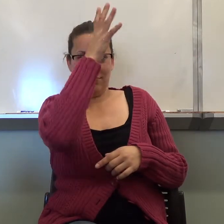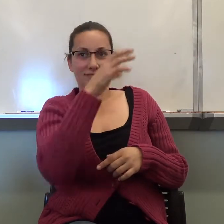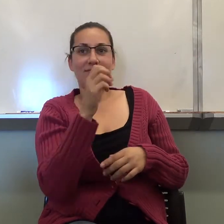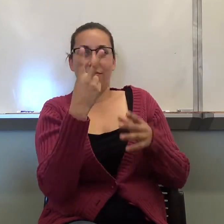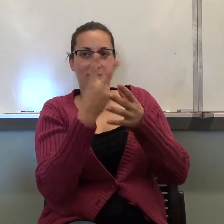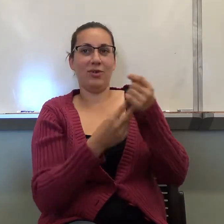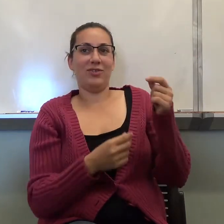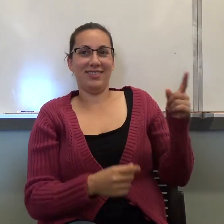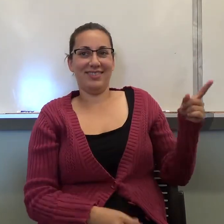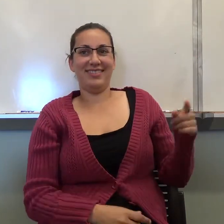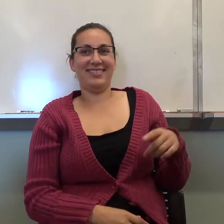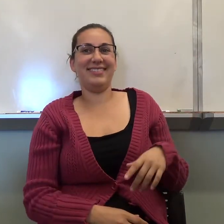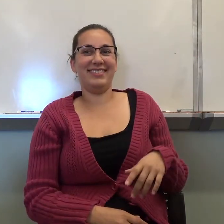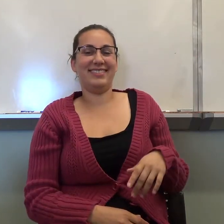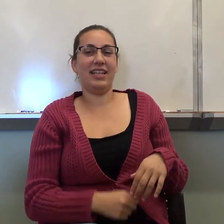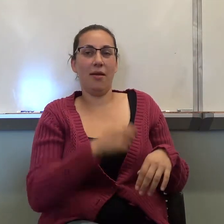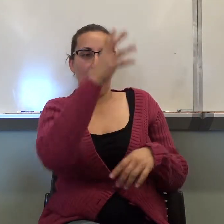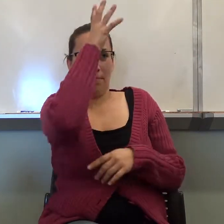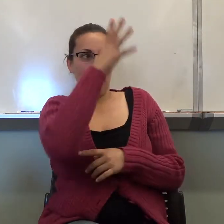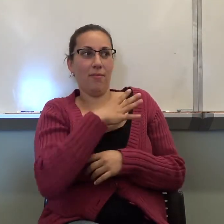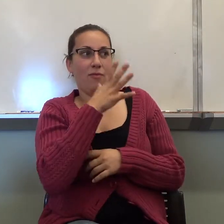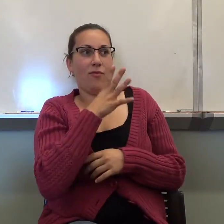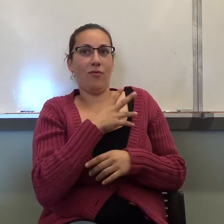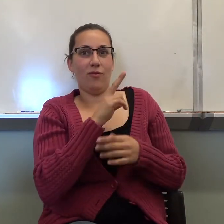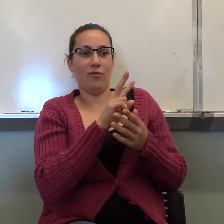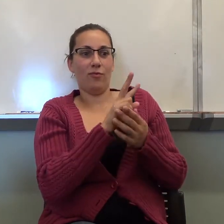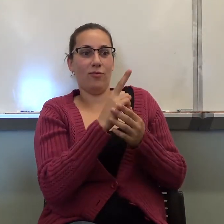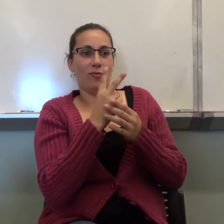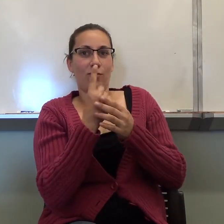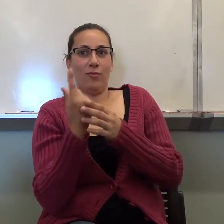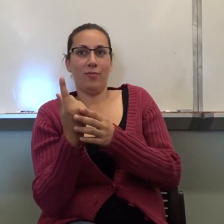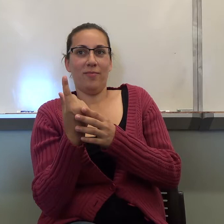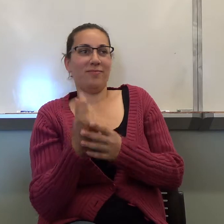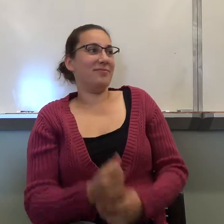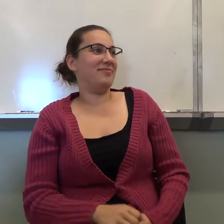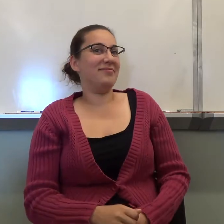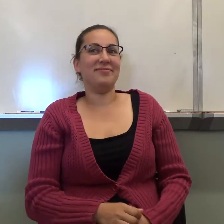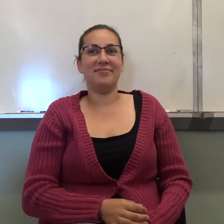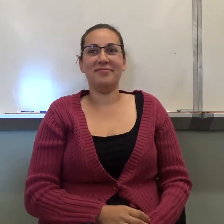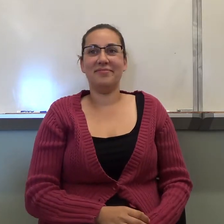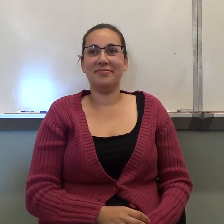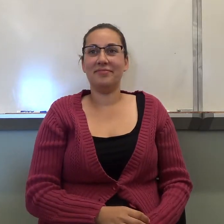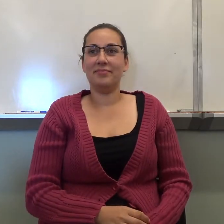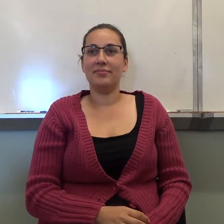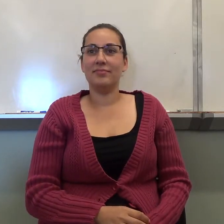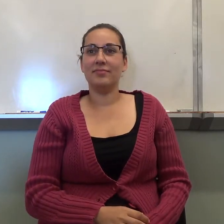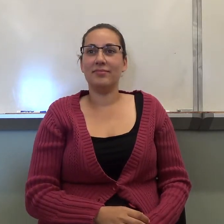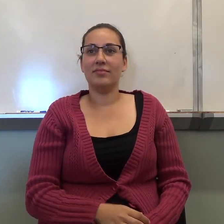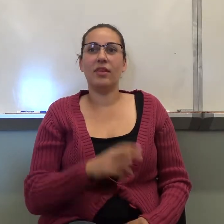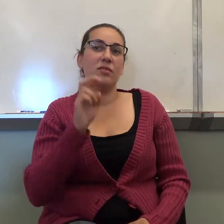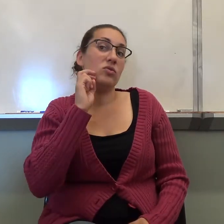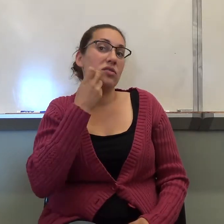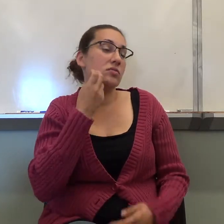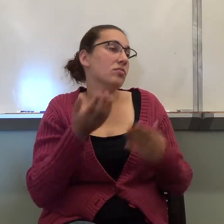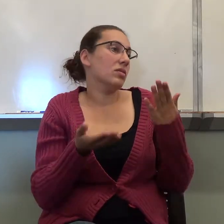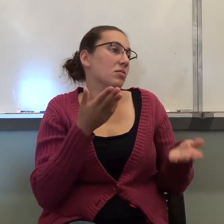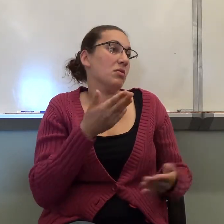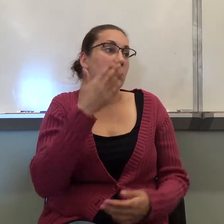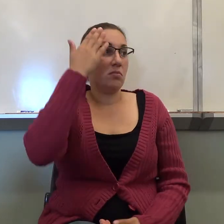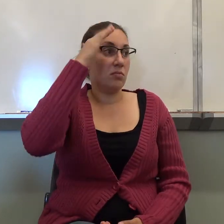squared for A or B, and I was thinking B because if we have A squared, that's, never Okay. mind, I